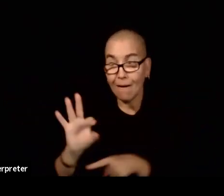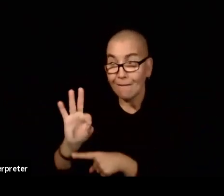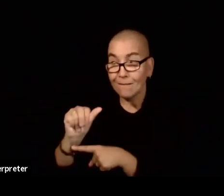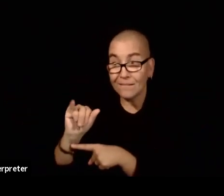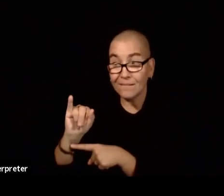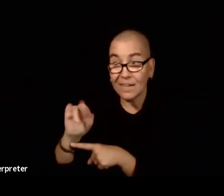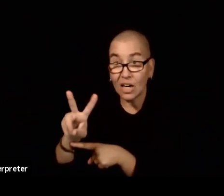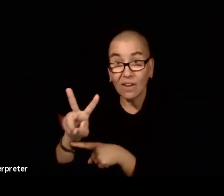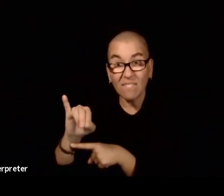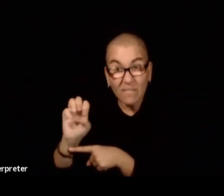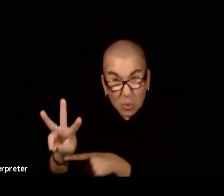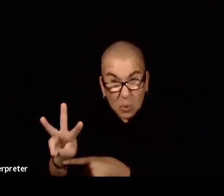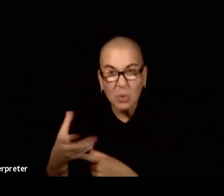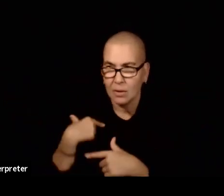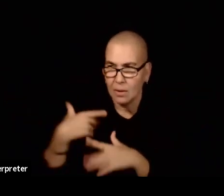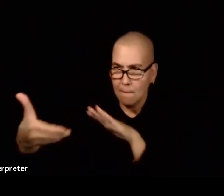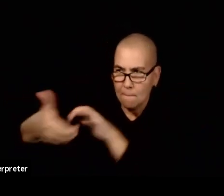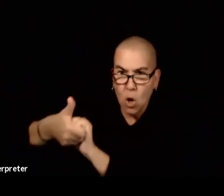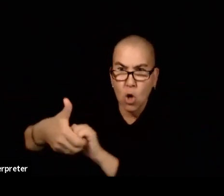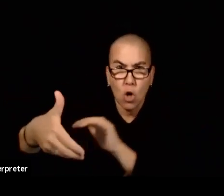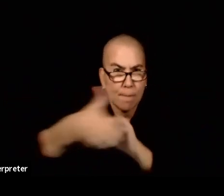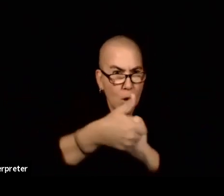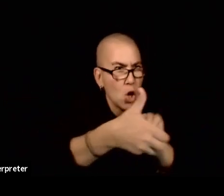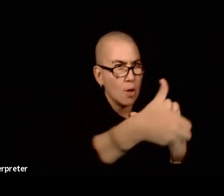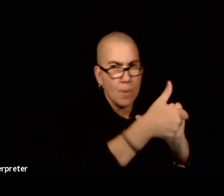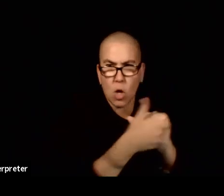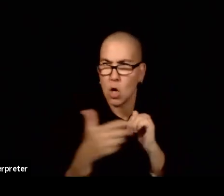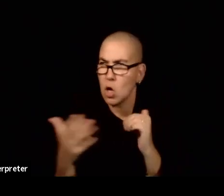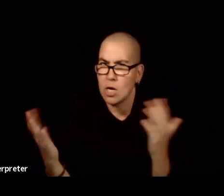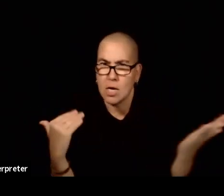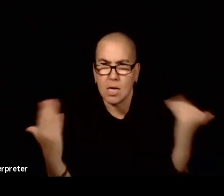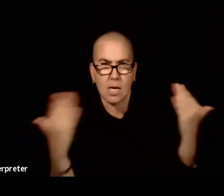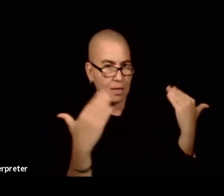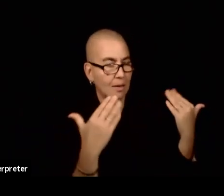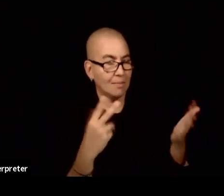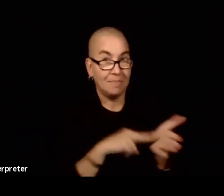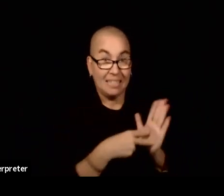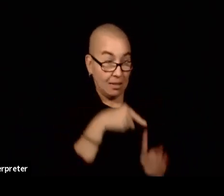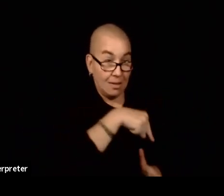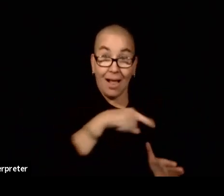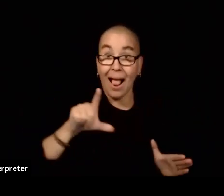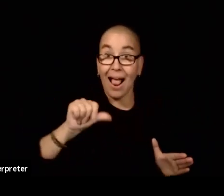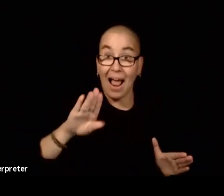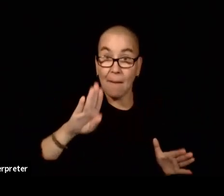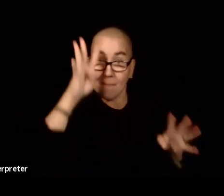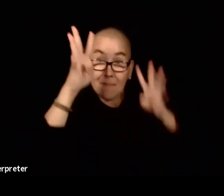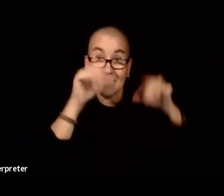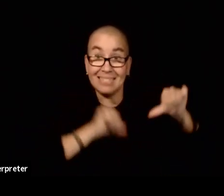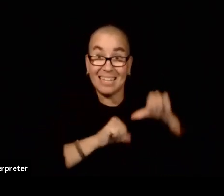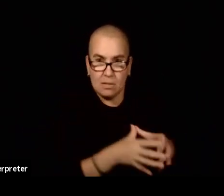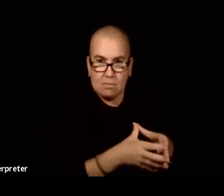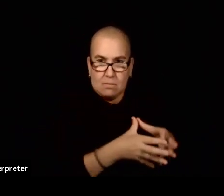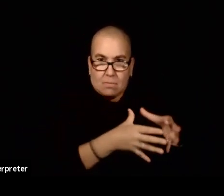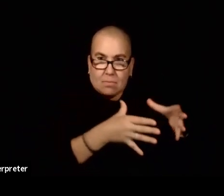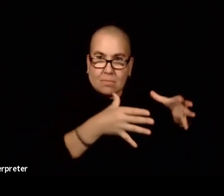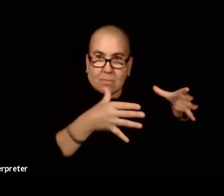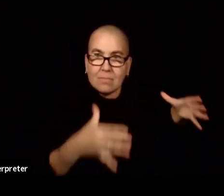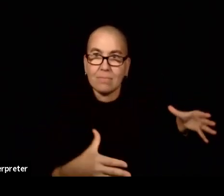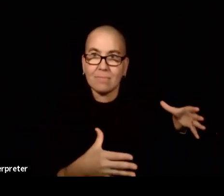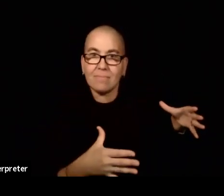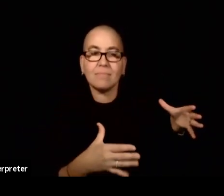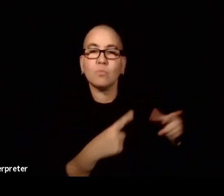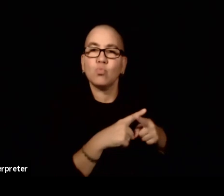we expand our capacity and how can we make sure that we meet the needs of the people of the state of Minnesota. One of the examples of